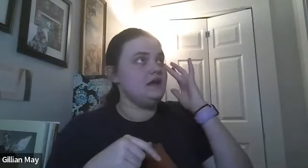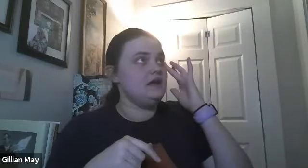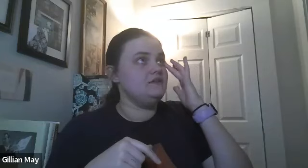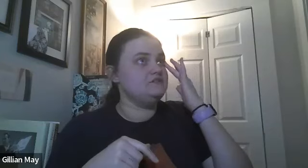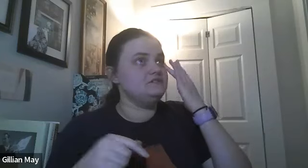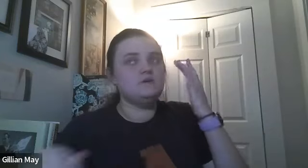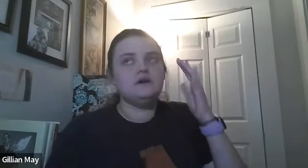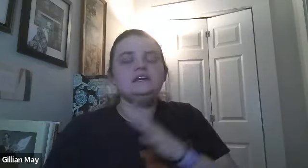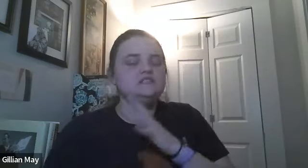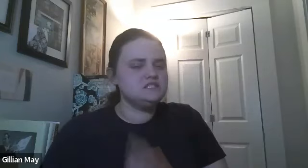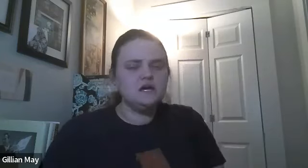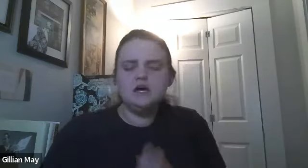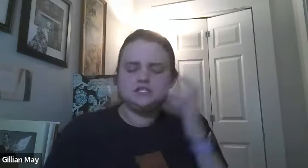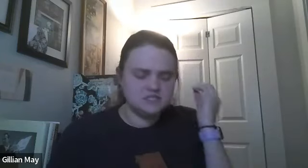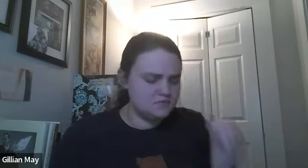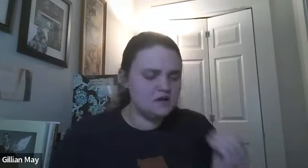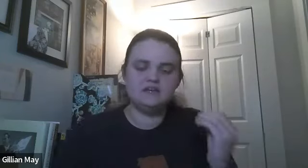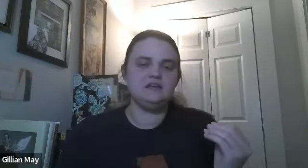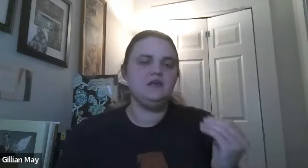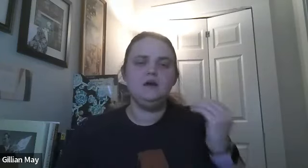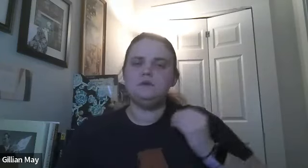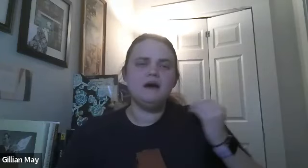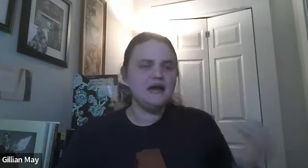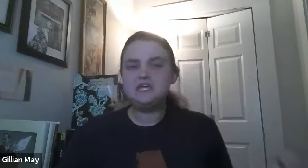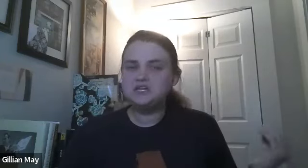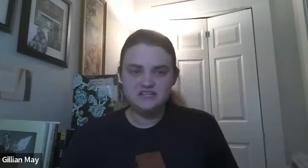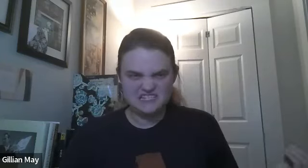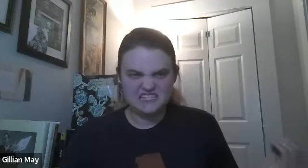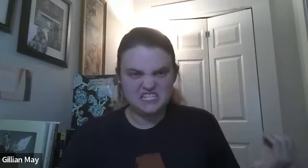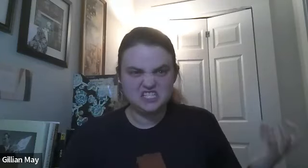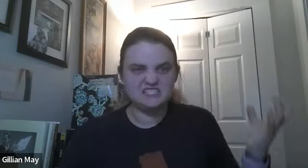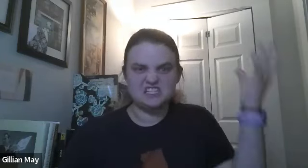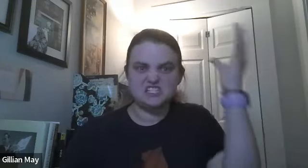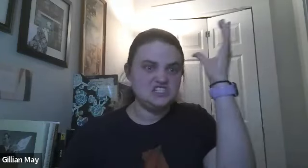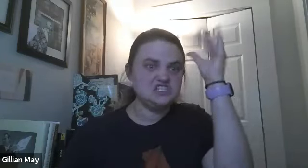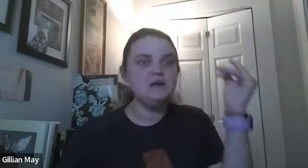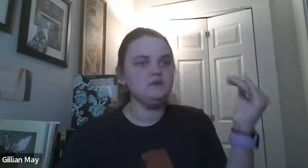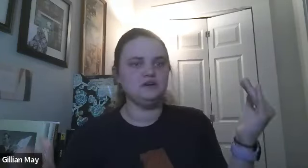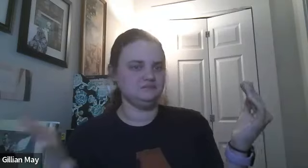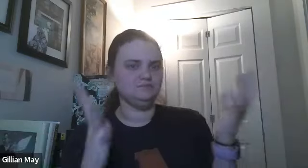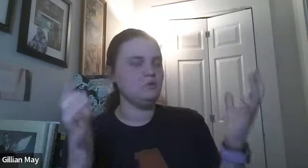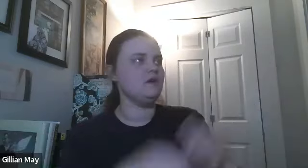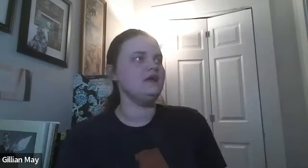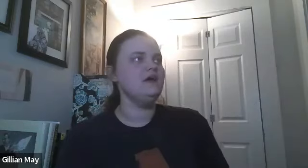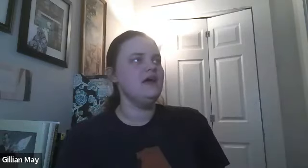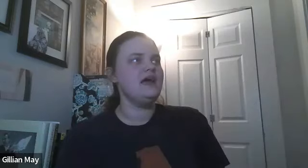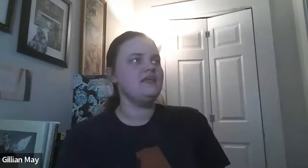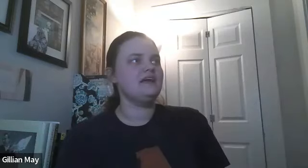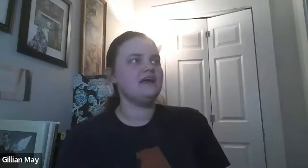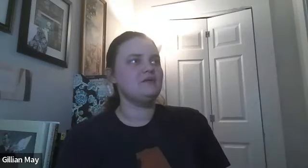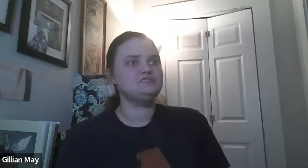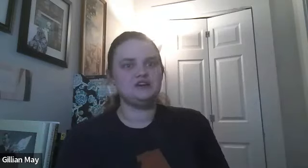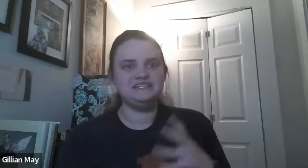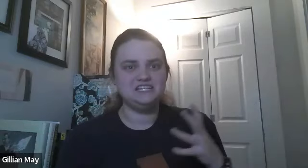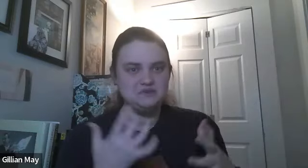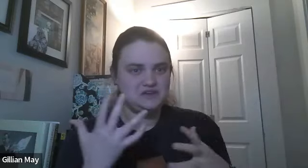And there's this one, he's such a smart kid. My goodness, is he just a stubborn boy. And like, I was trying to teach him a new